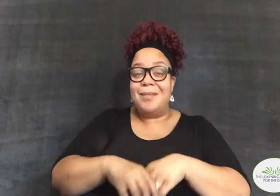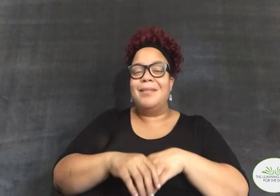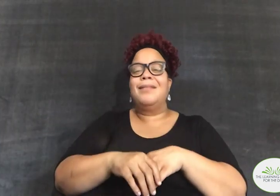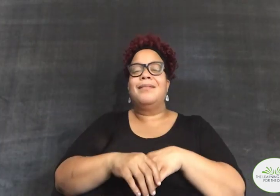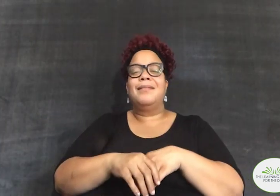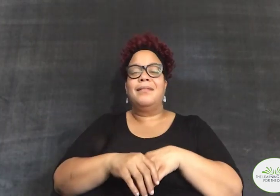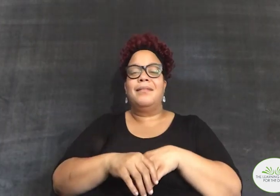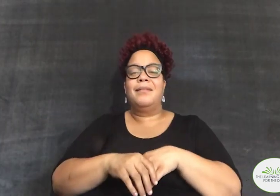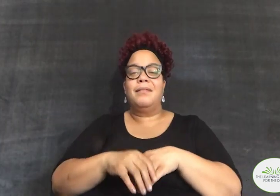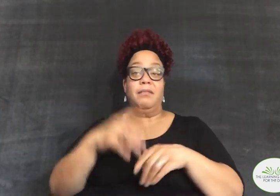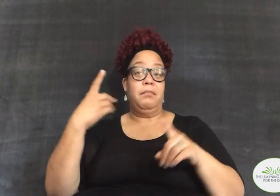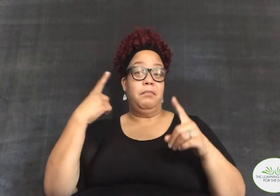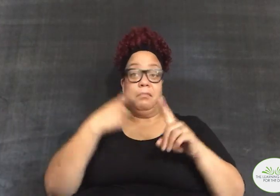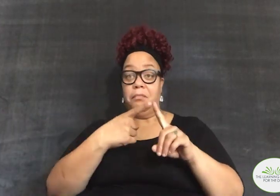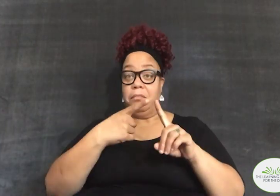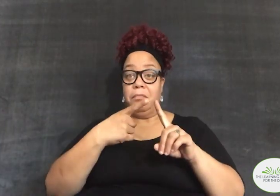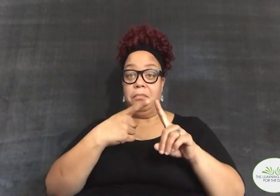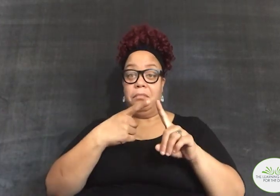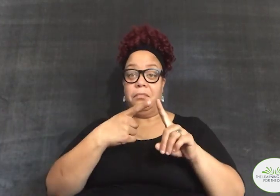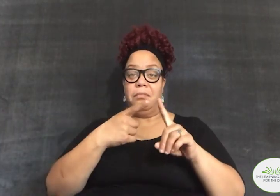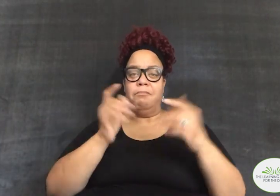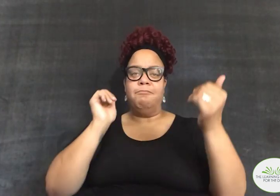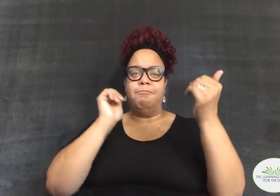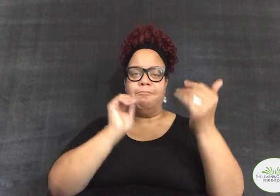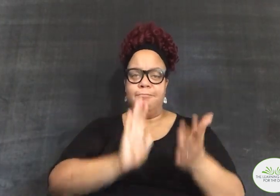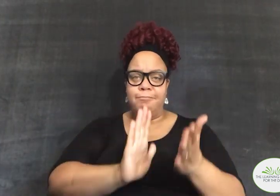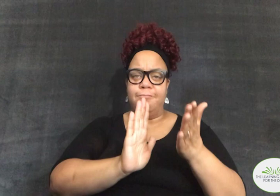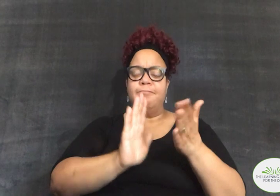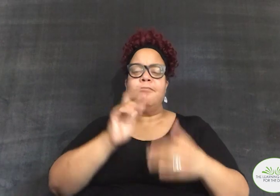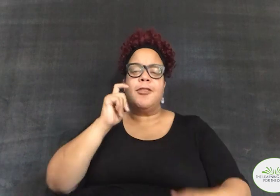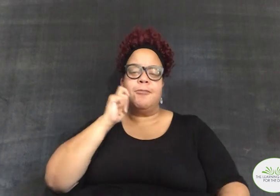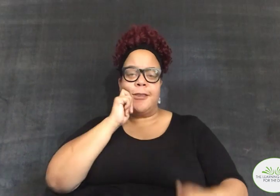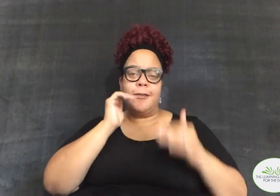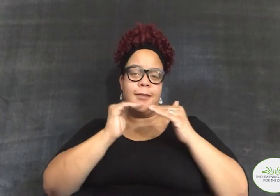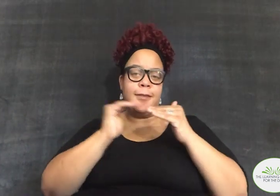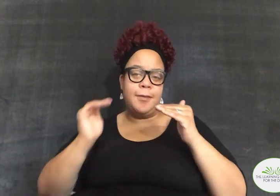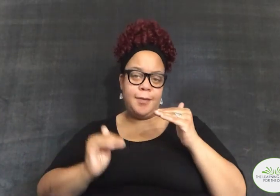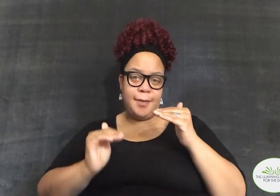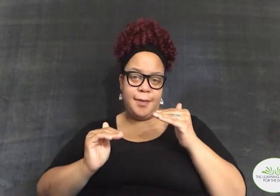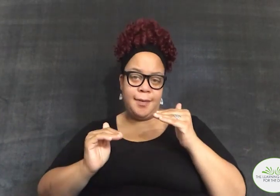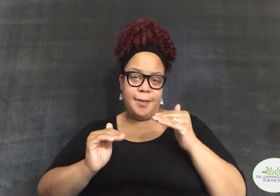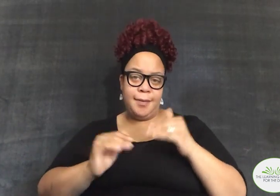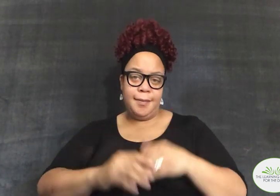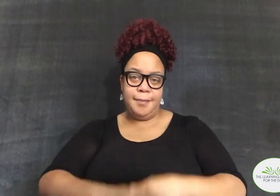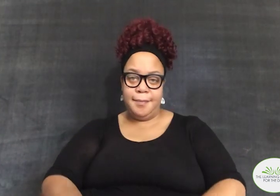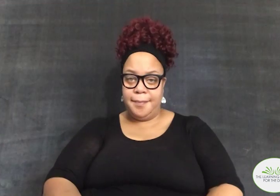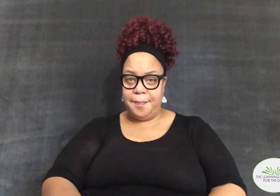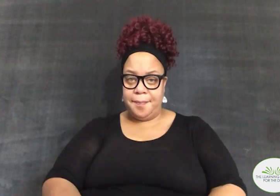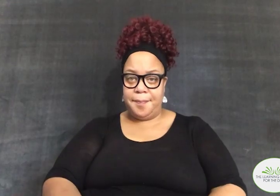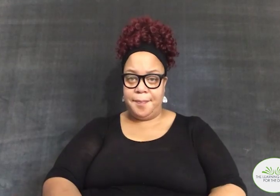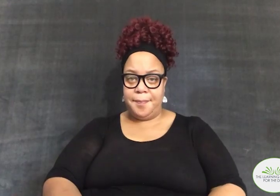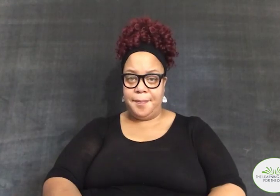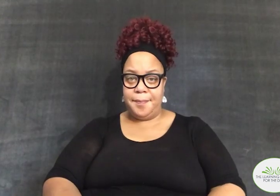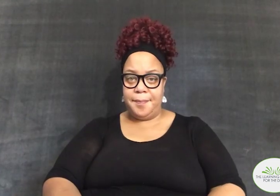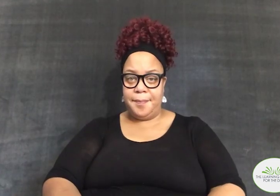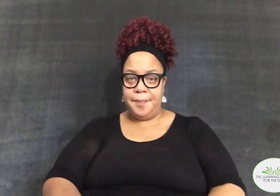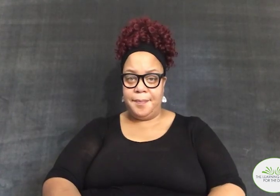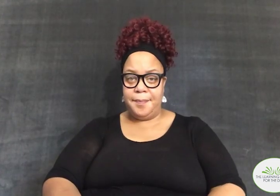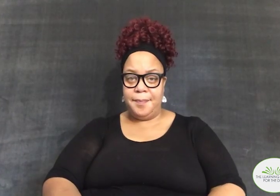core values. This framework will be rooted in transparency and accountability.